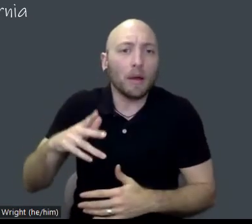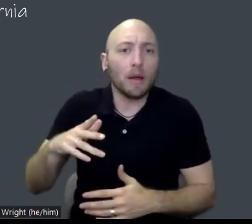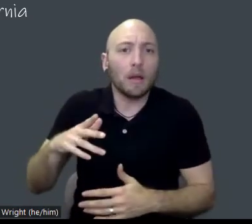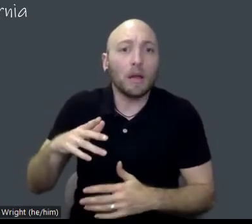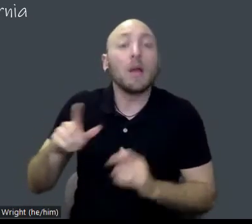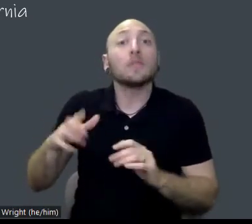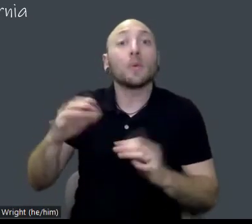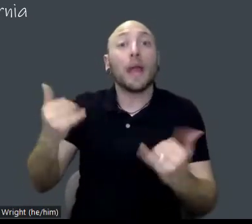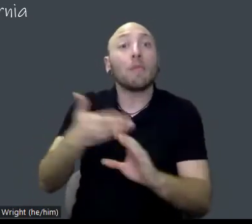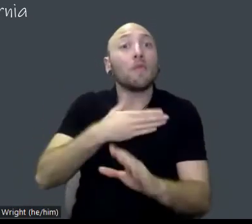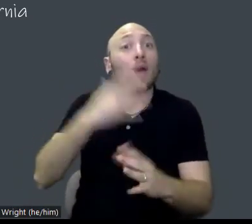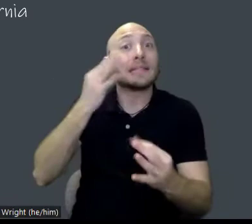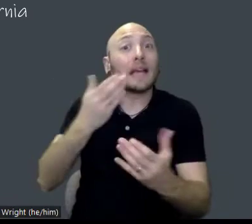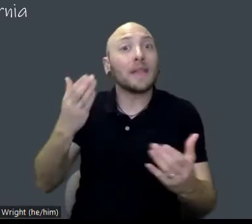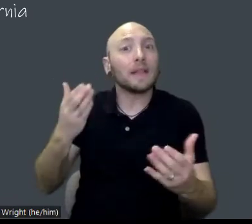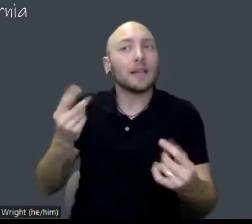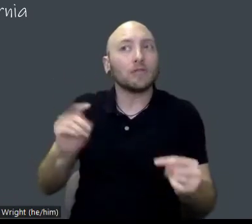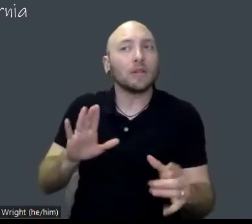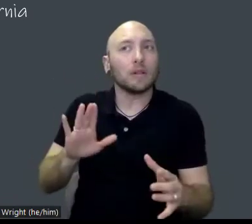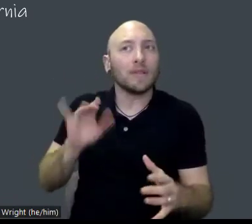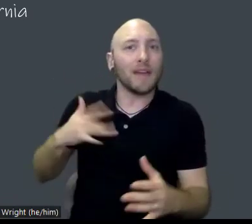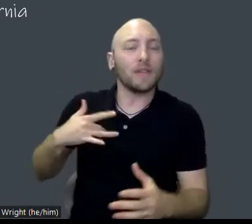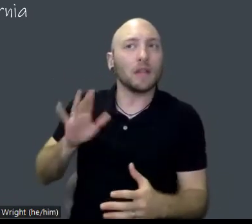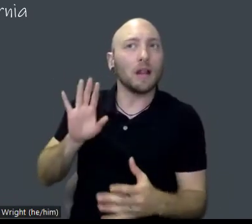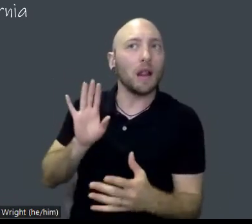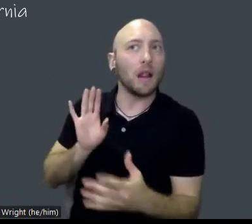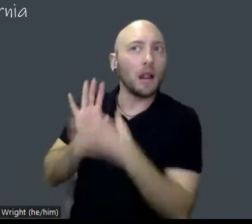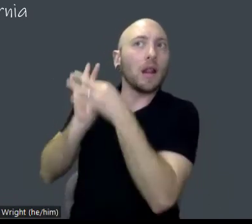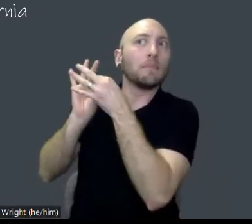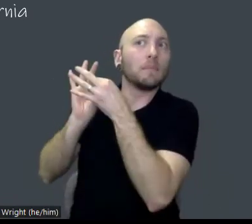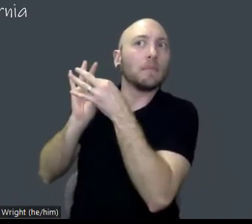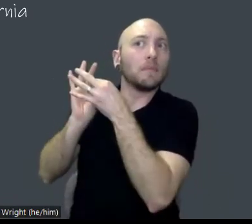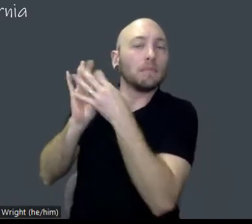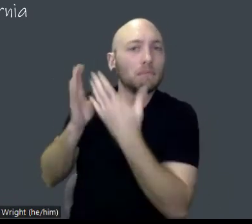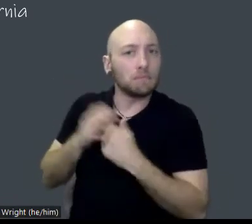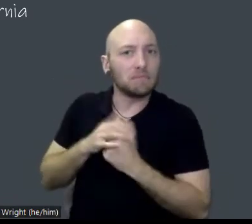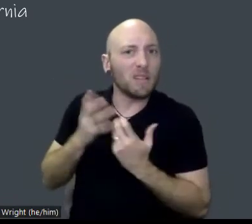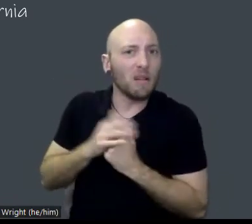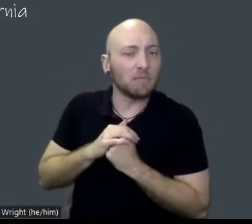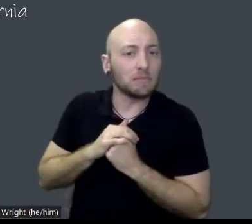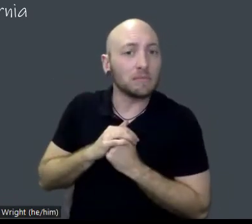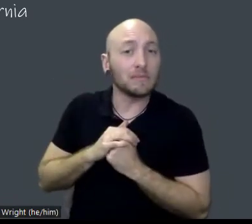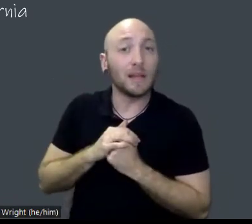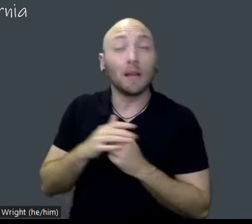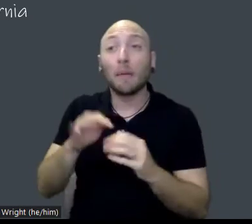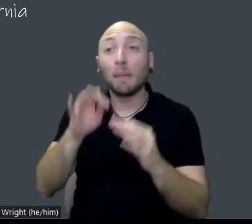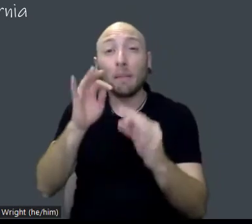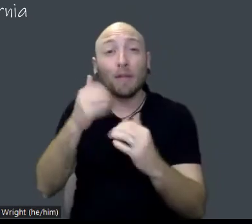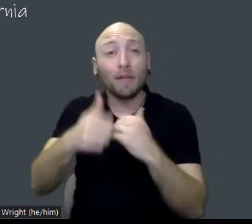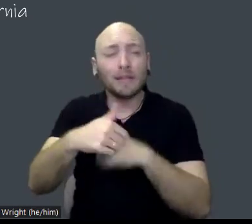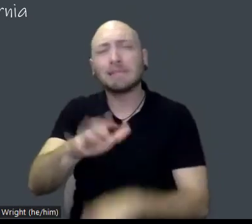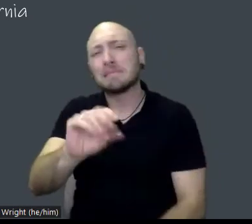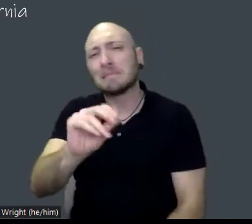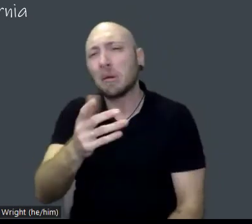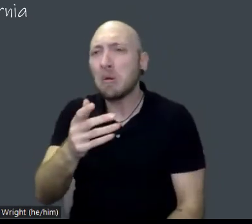any decision, is I just try and tap into that. It's not always perfect, but that's what I do, and it